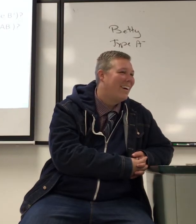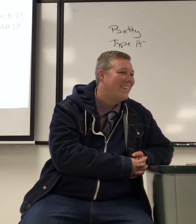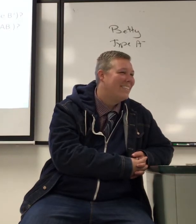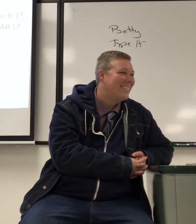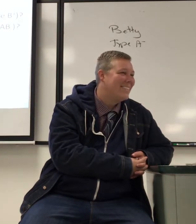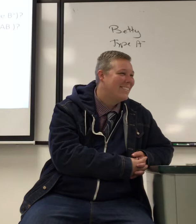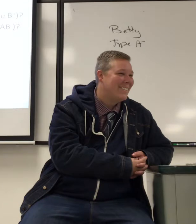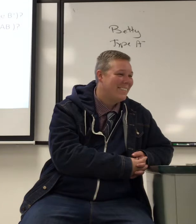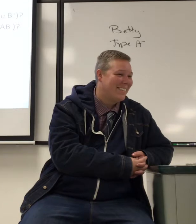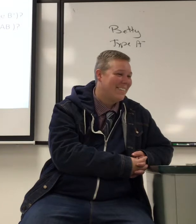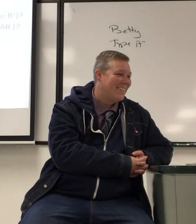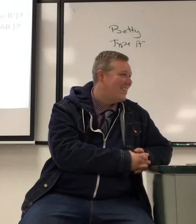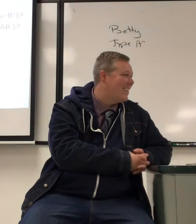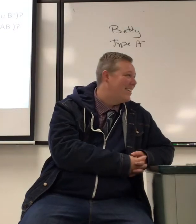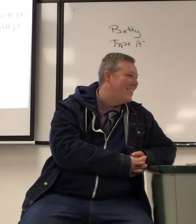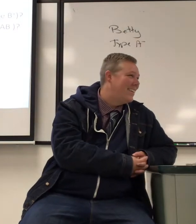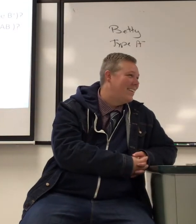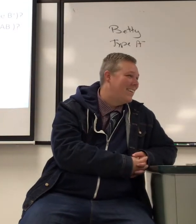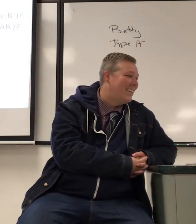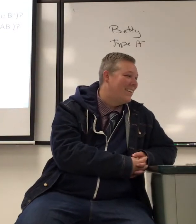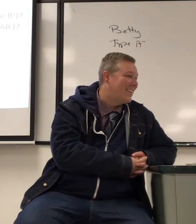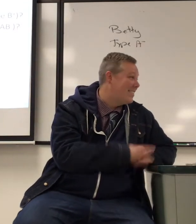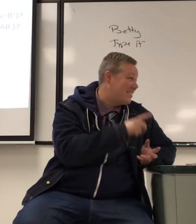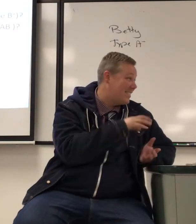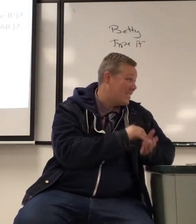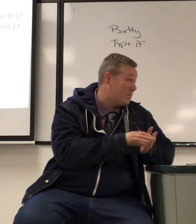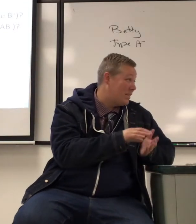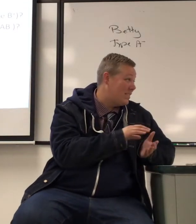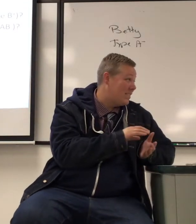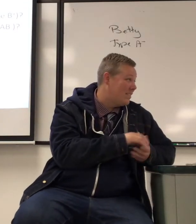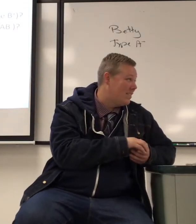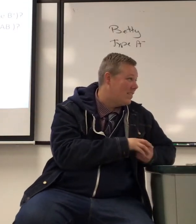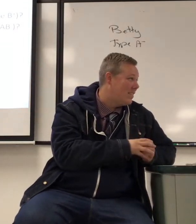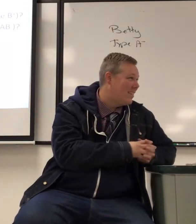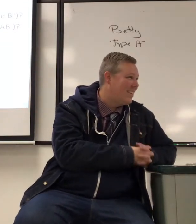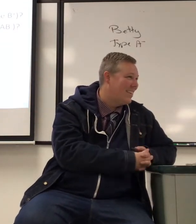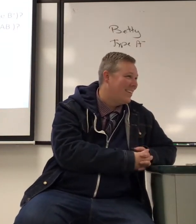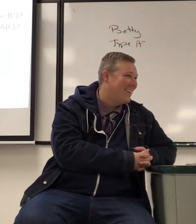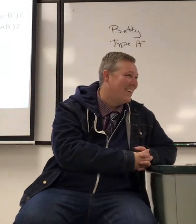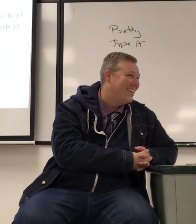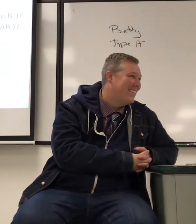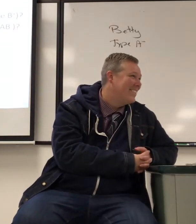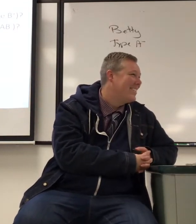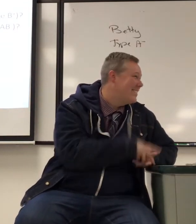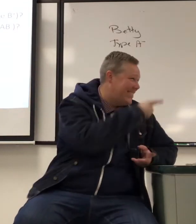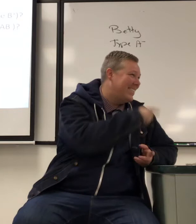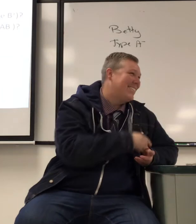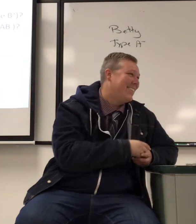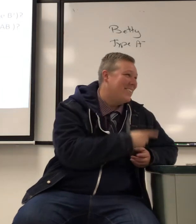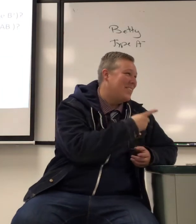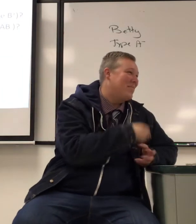against So an estrogen is what? What is it?